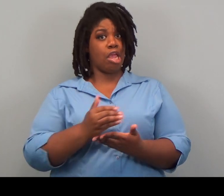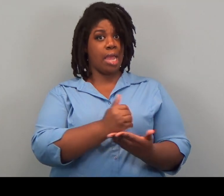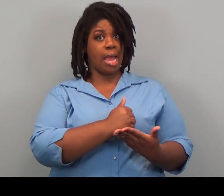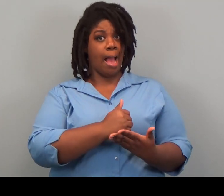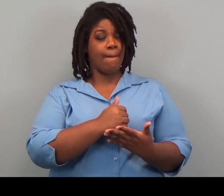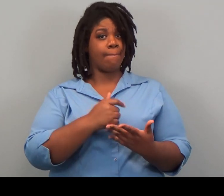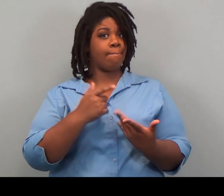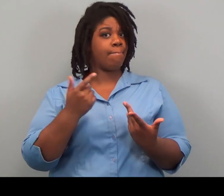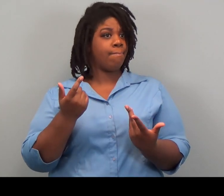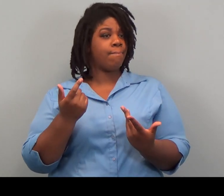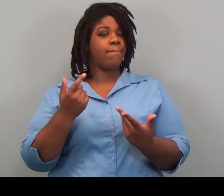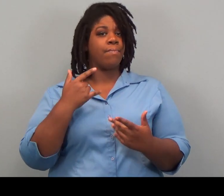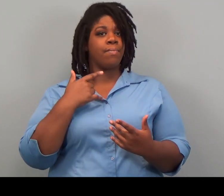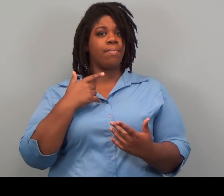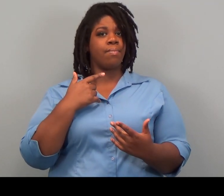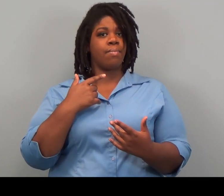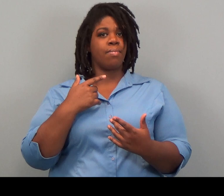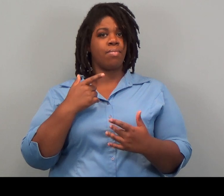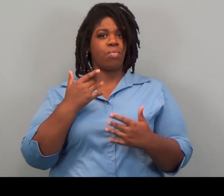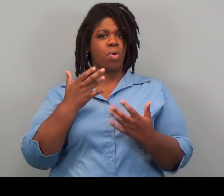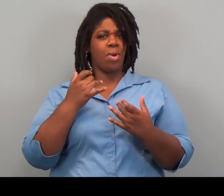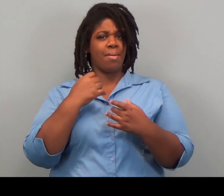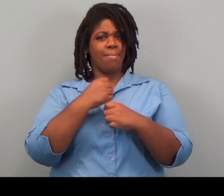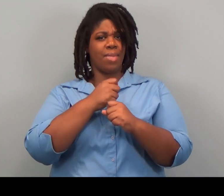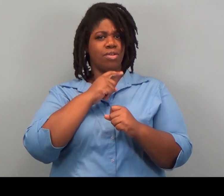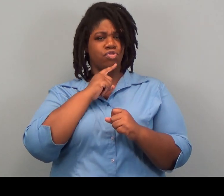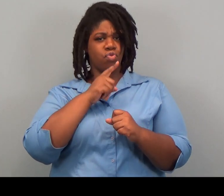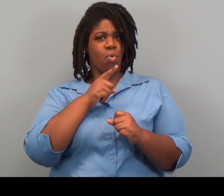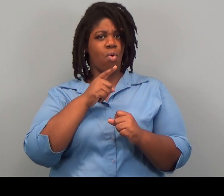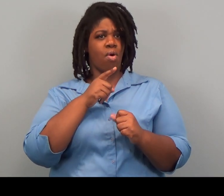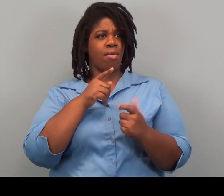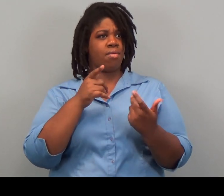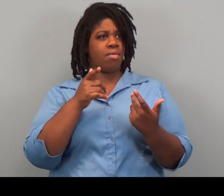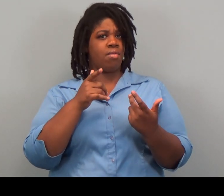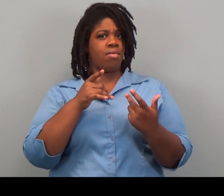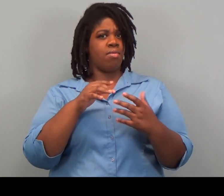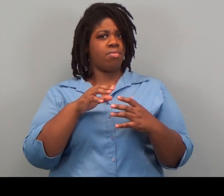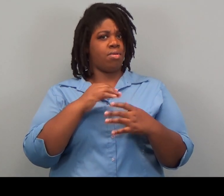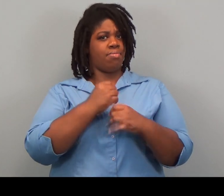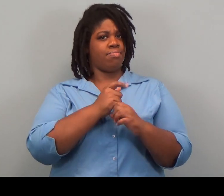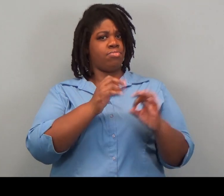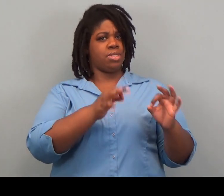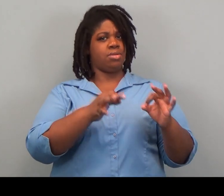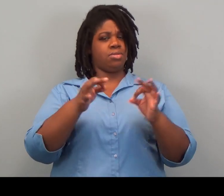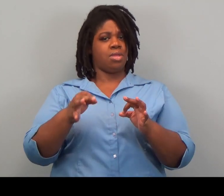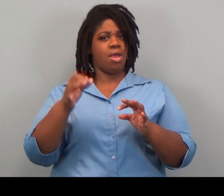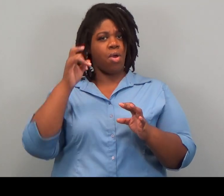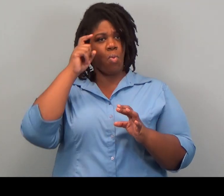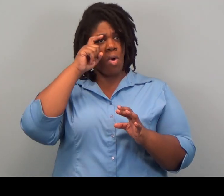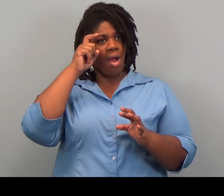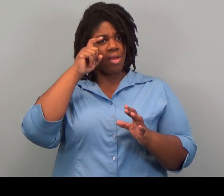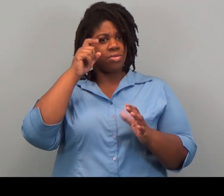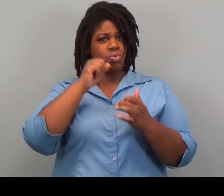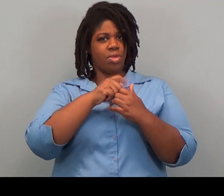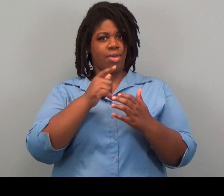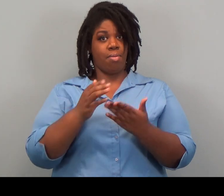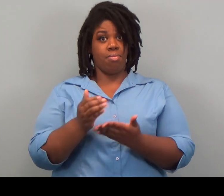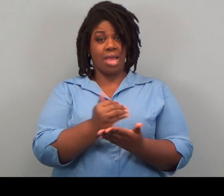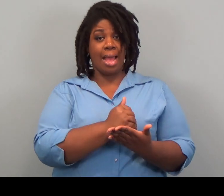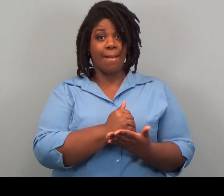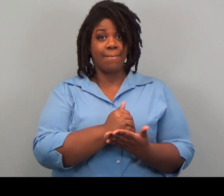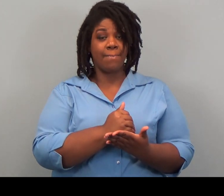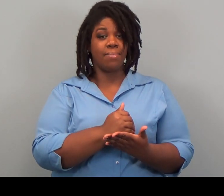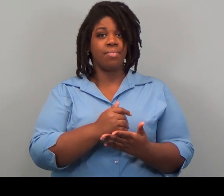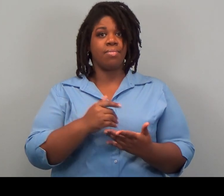being ethical with their own finances, right? We don't want to put people in a position where a